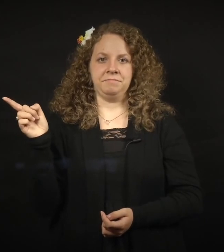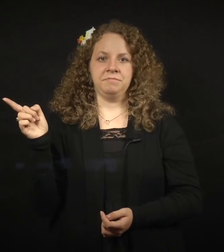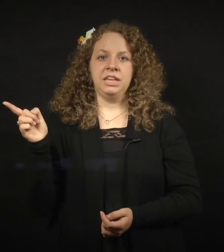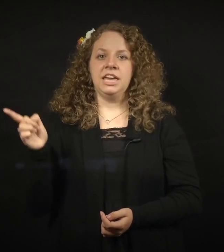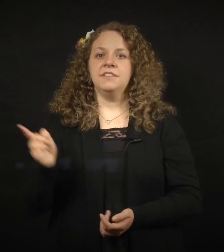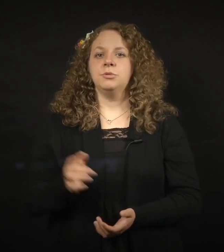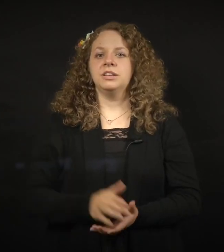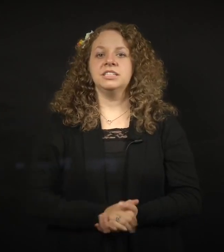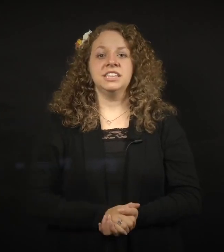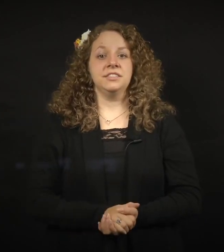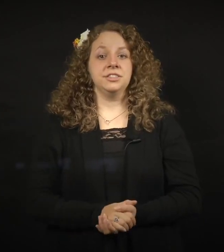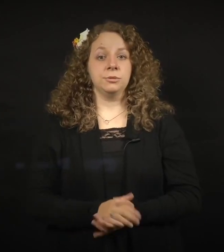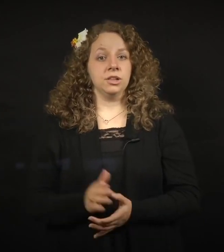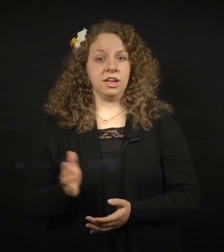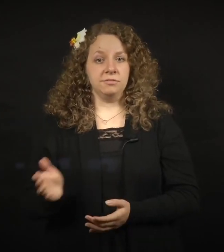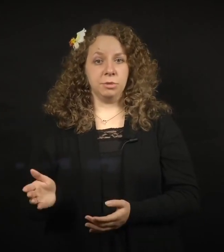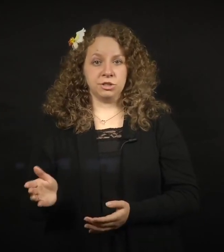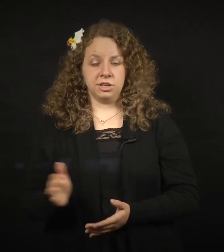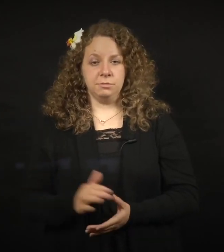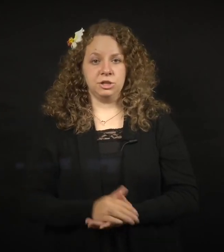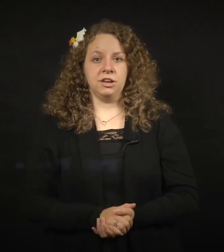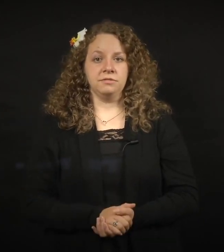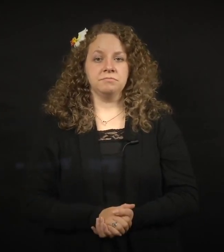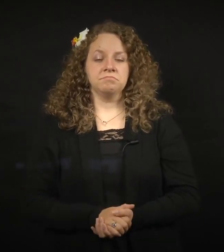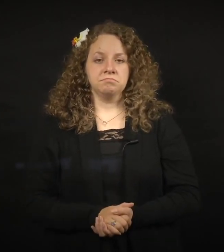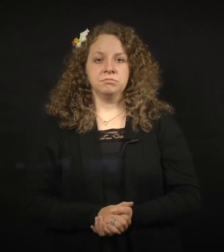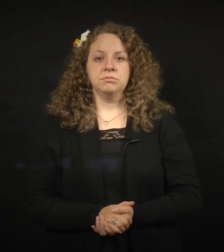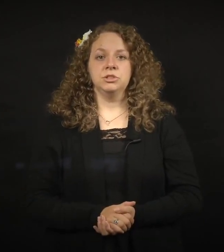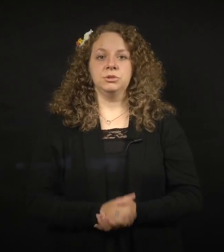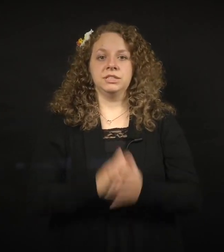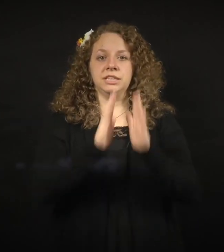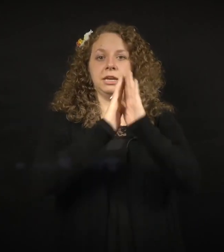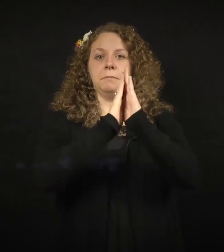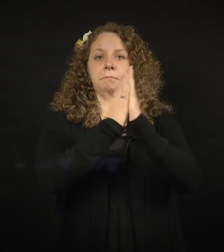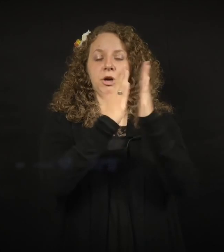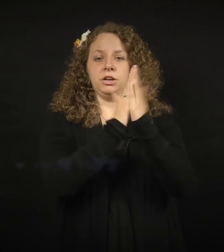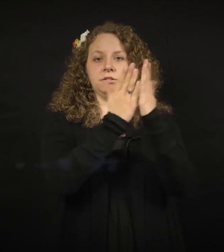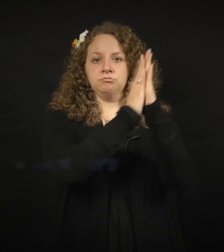If you want to say that there were a lot of books on a bookshelf, so you could sign book,